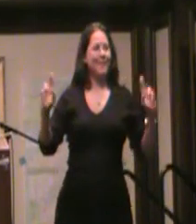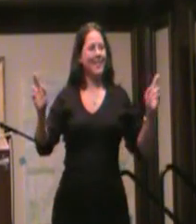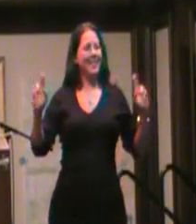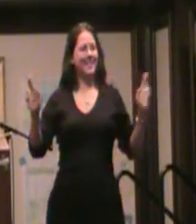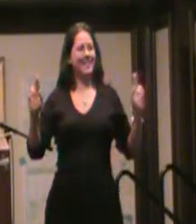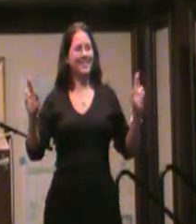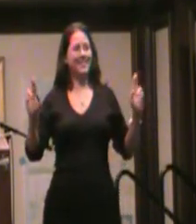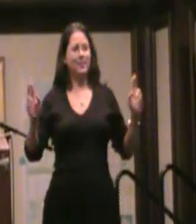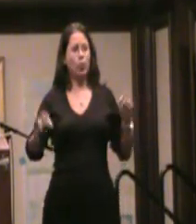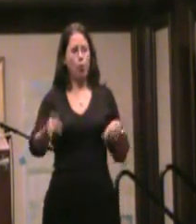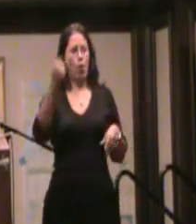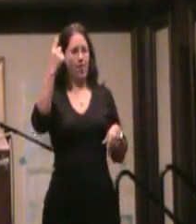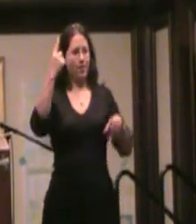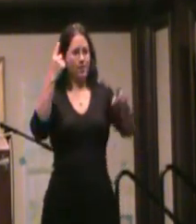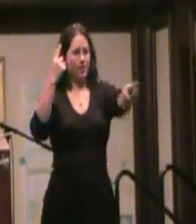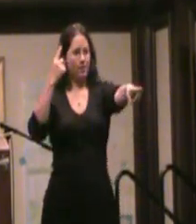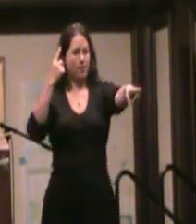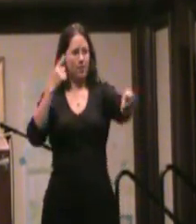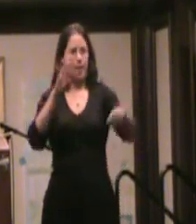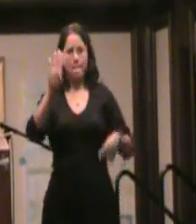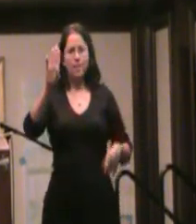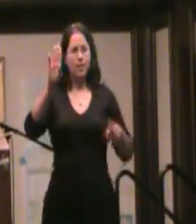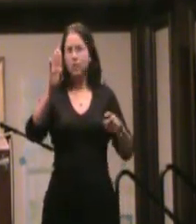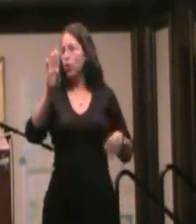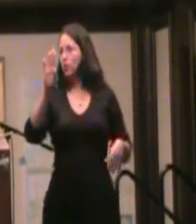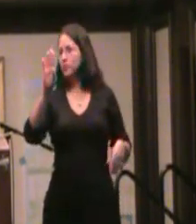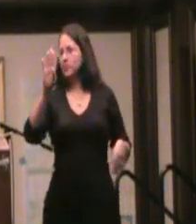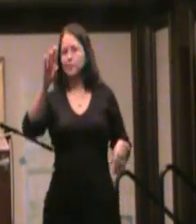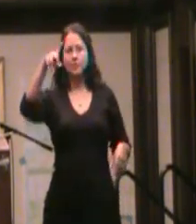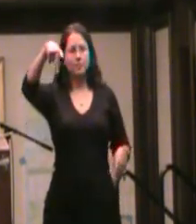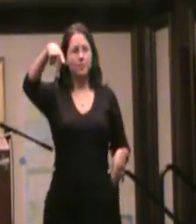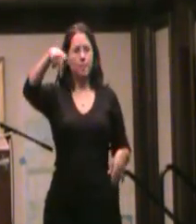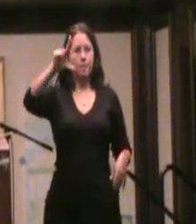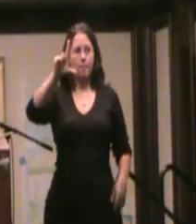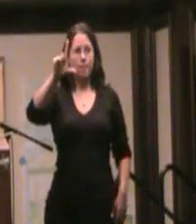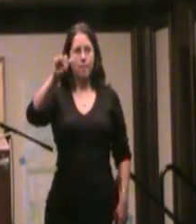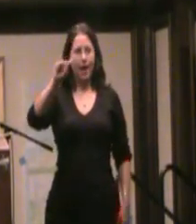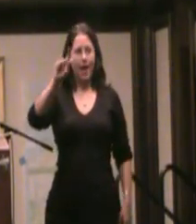Okay. 1 word. Okay, plátano. Plátano.